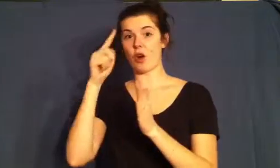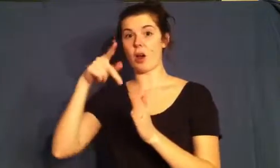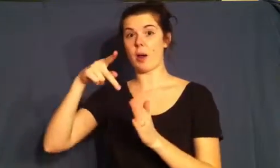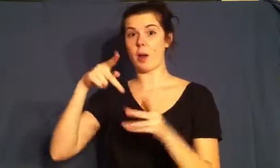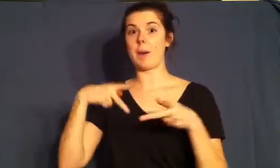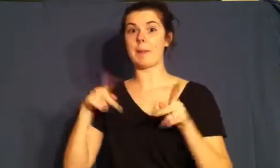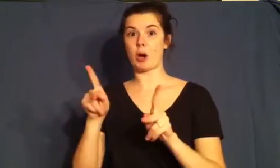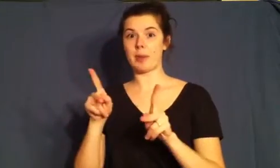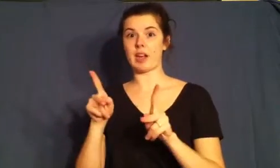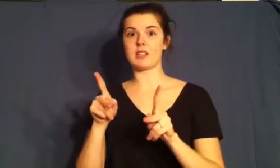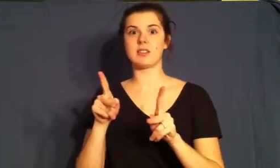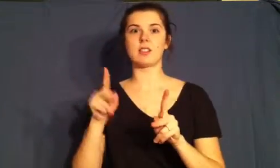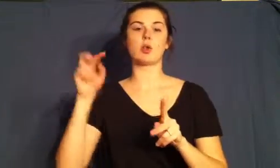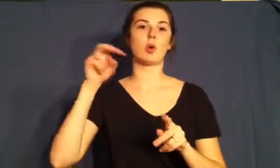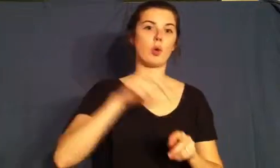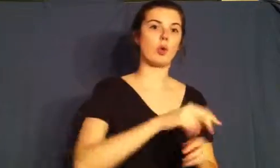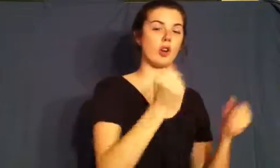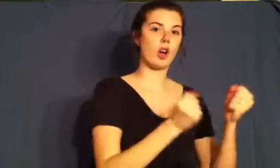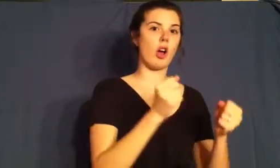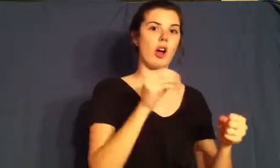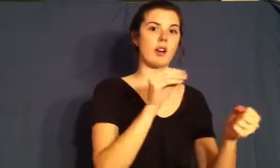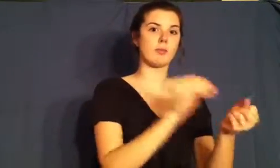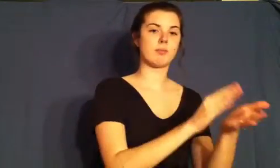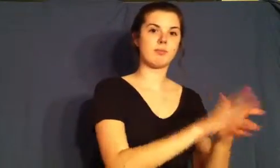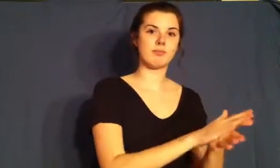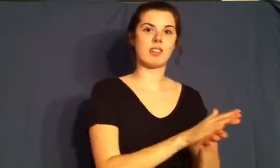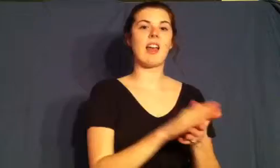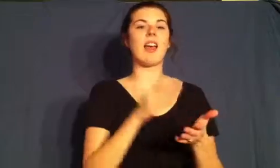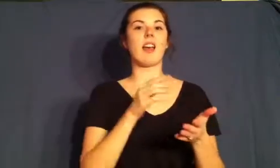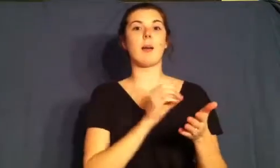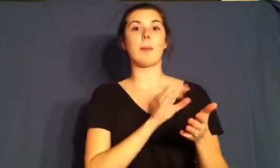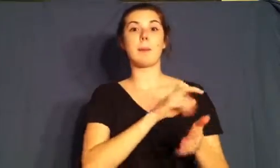car, go back up to the office, and then I'll have a cup of coffee ready for you. Thanks.